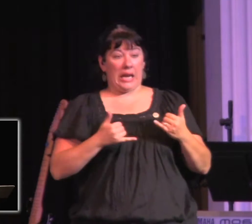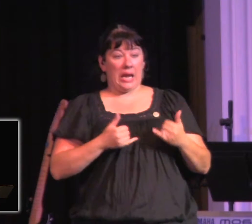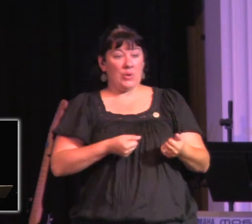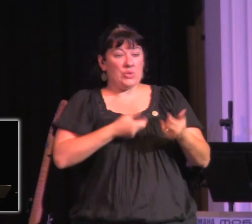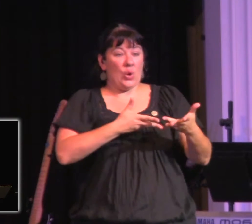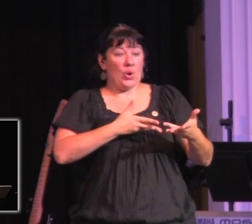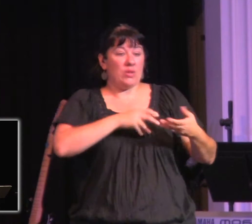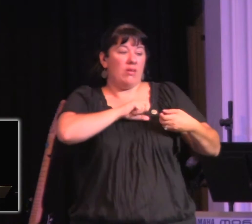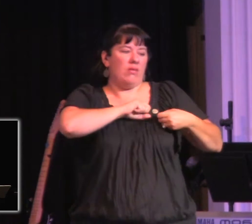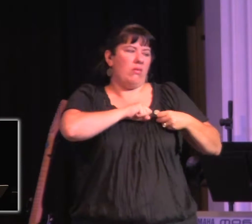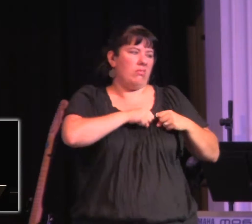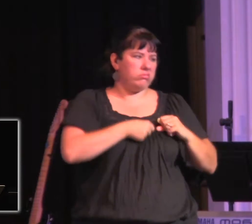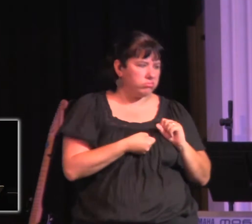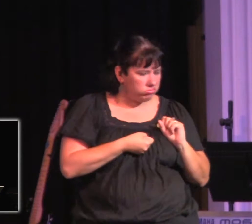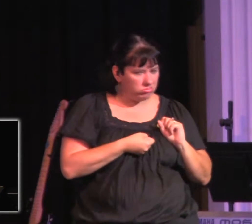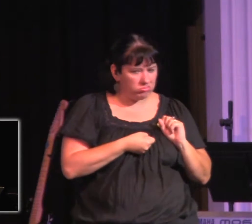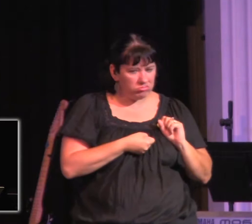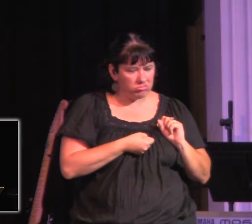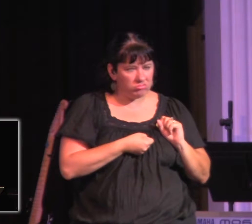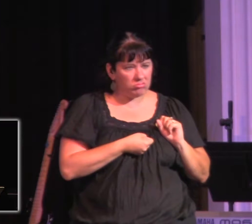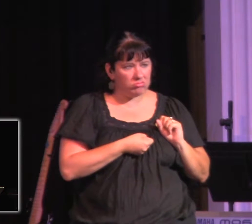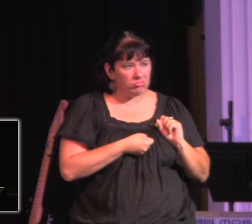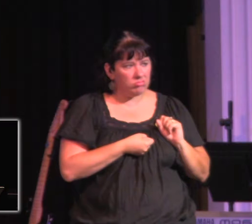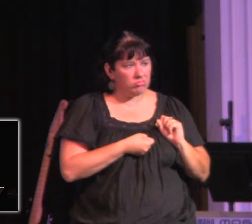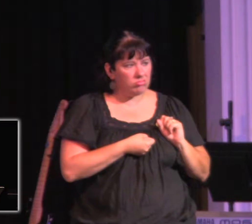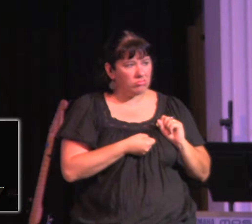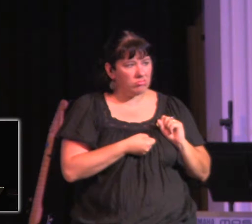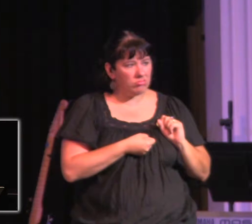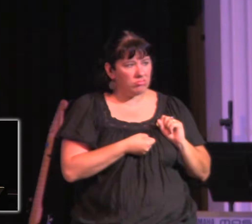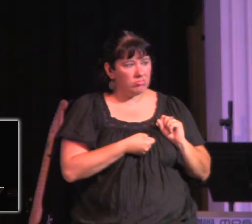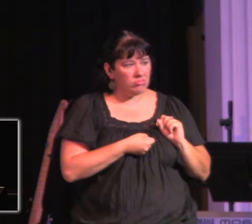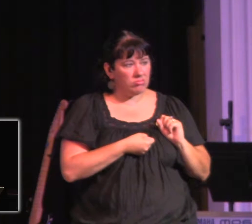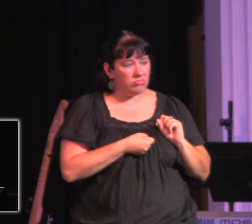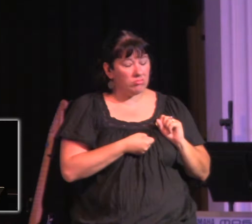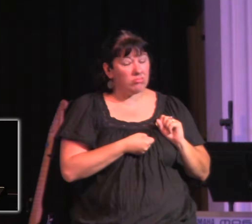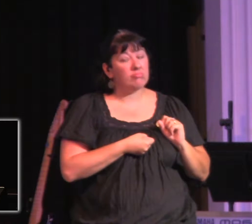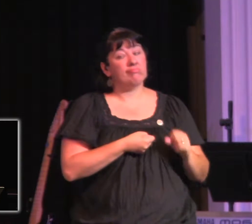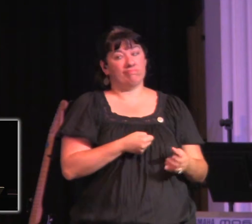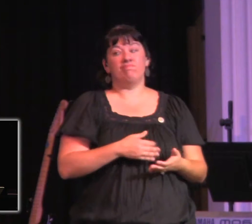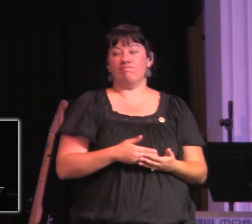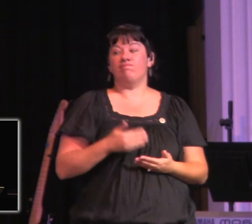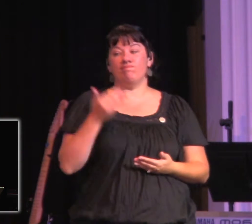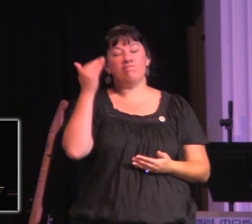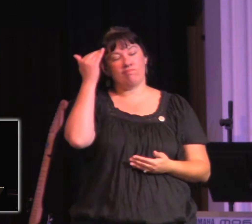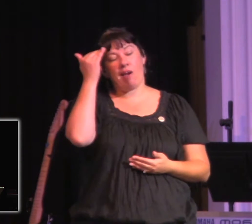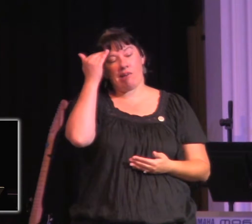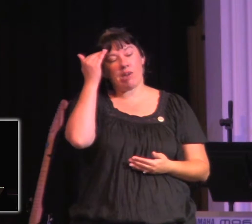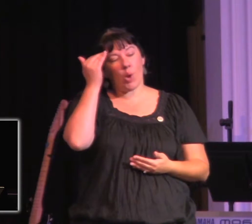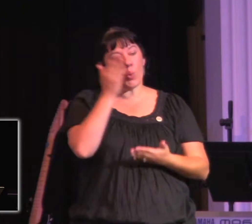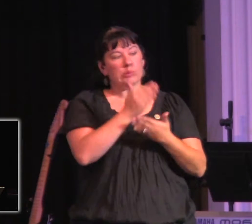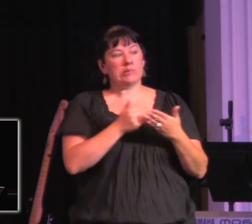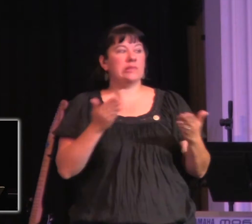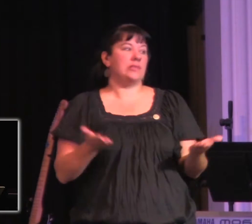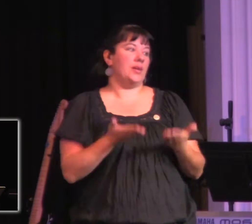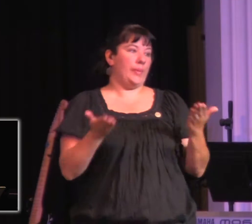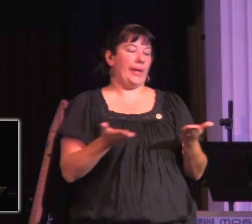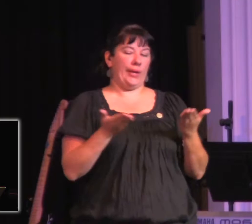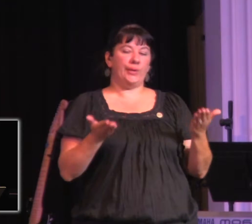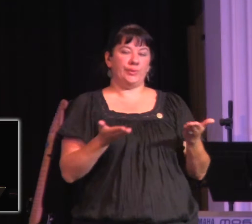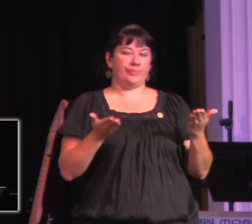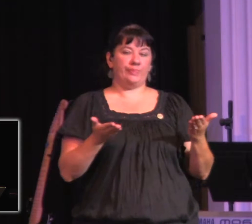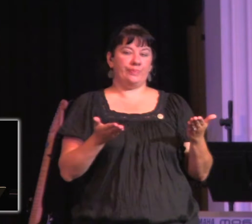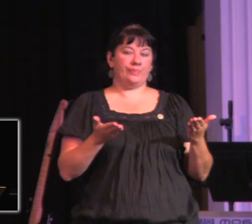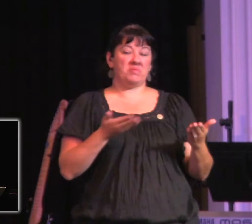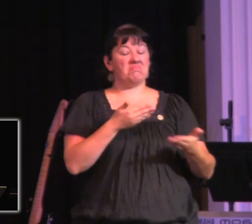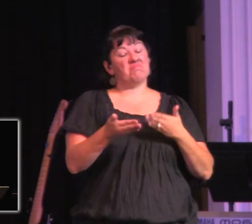possibly some here today in a room this size of this many people. I'm pretty sure. There's some in this room right now that